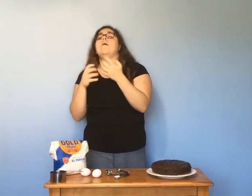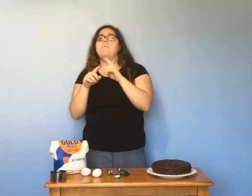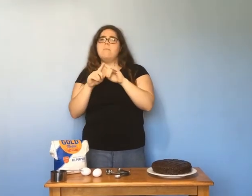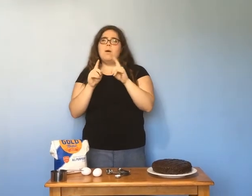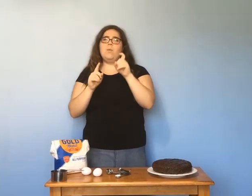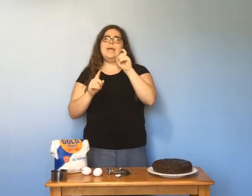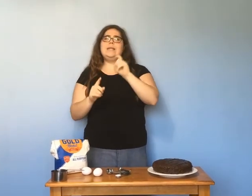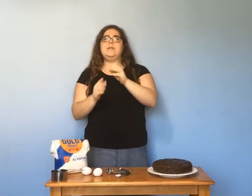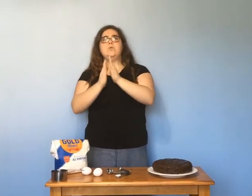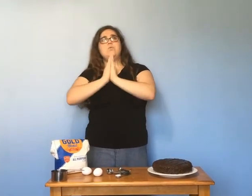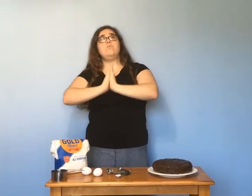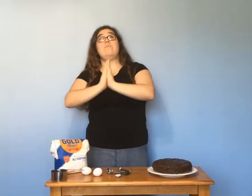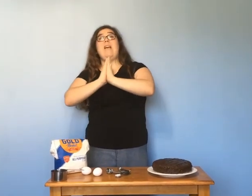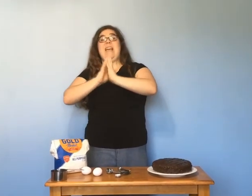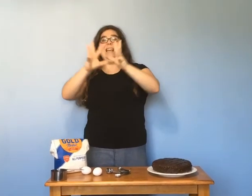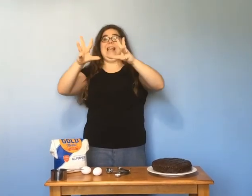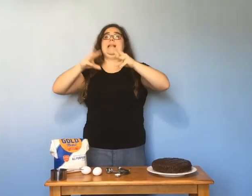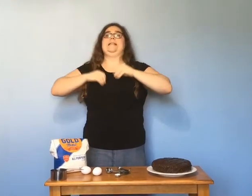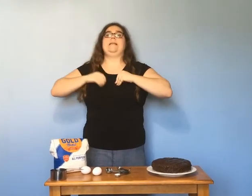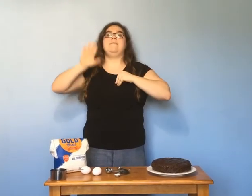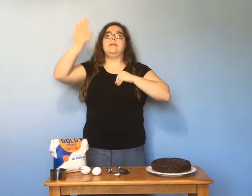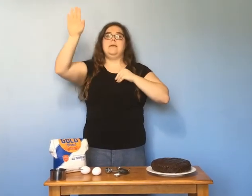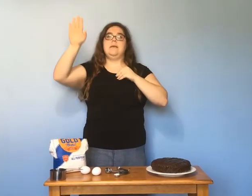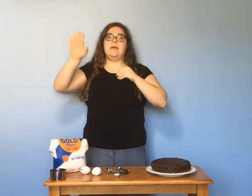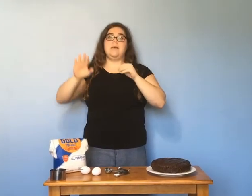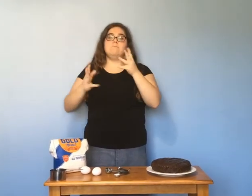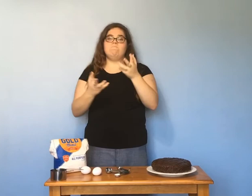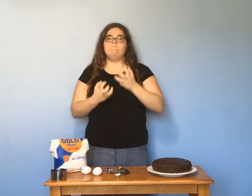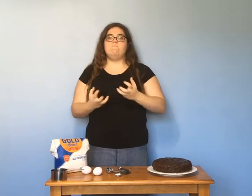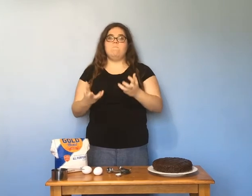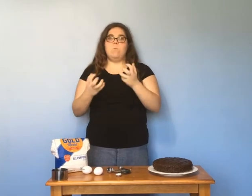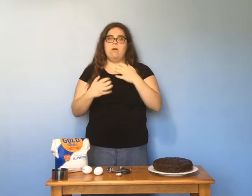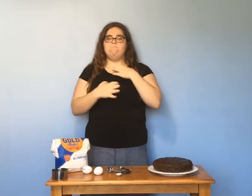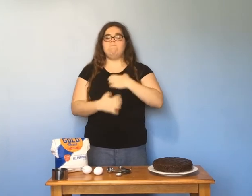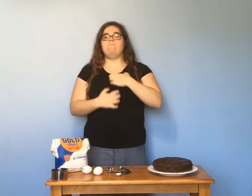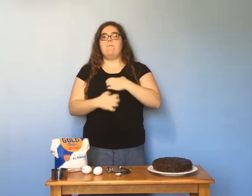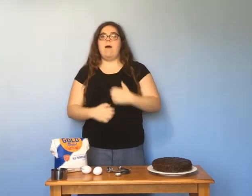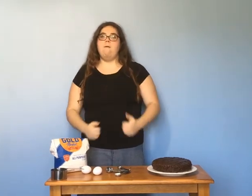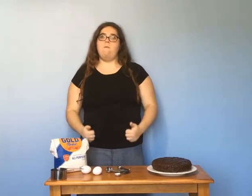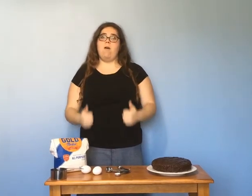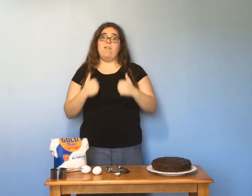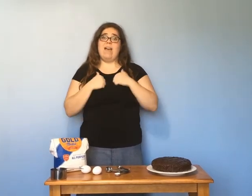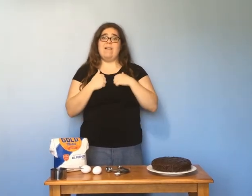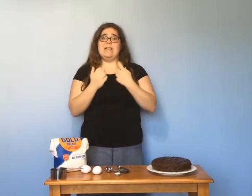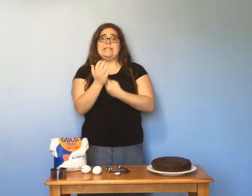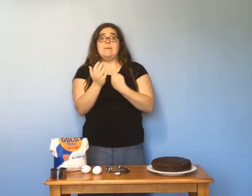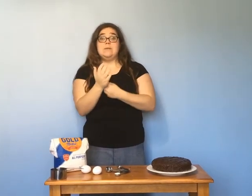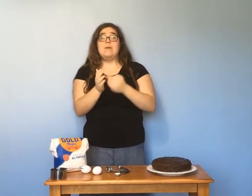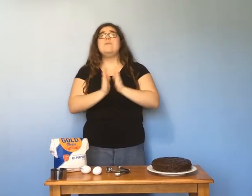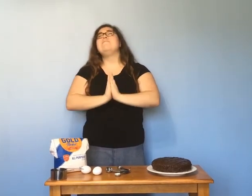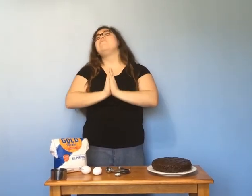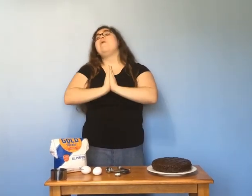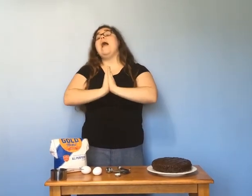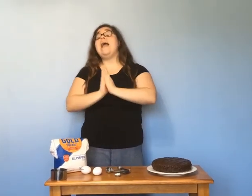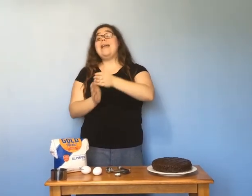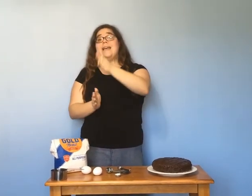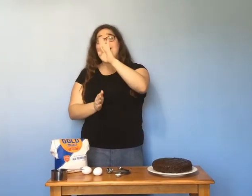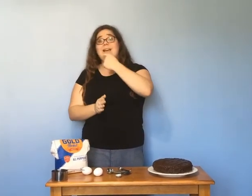Lord, I want that. But we need to pray that we would accept His will for our lives. Sometimes